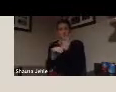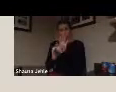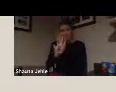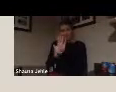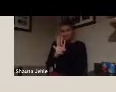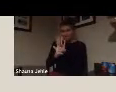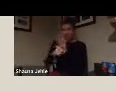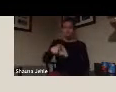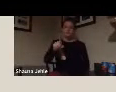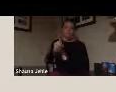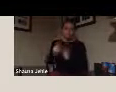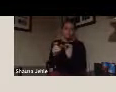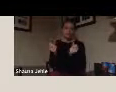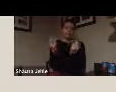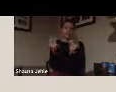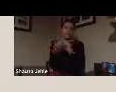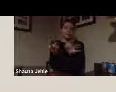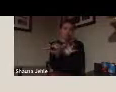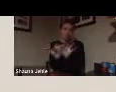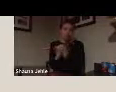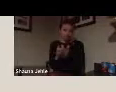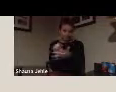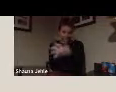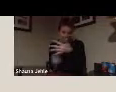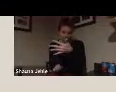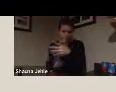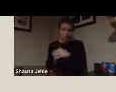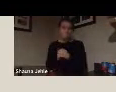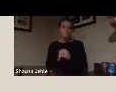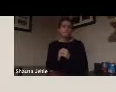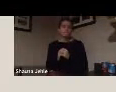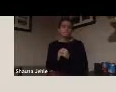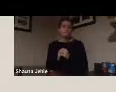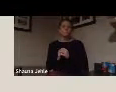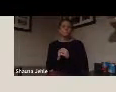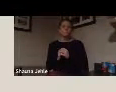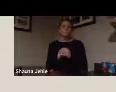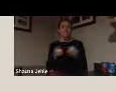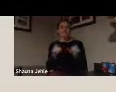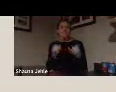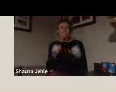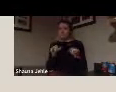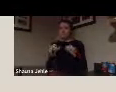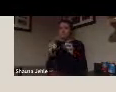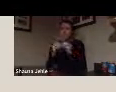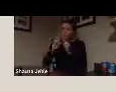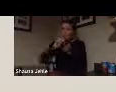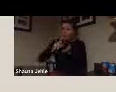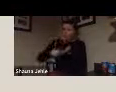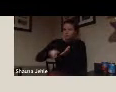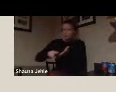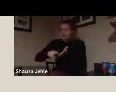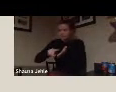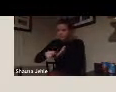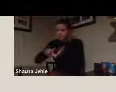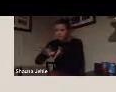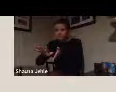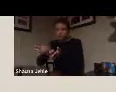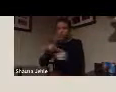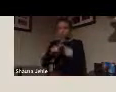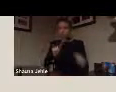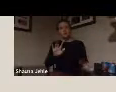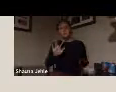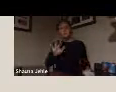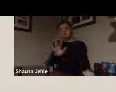sign language Bible. And there's still research being done, but there's